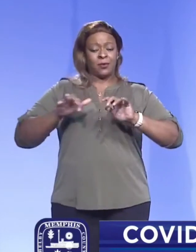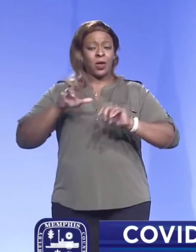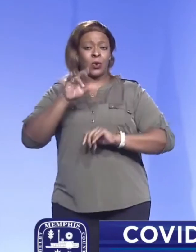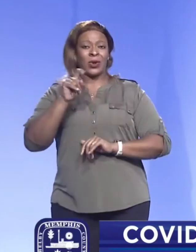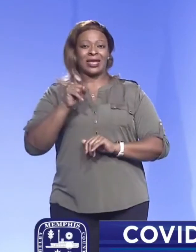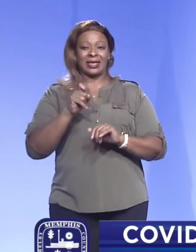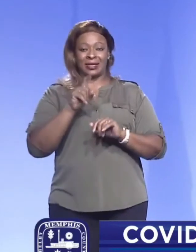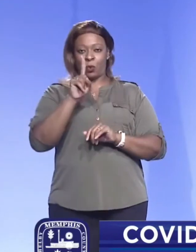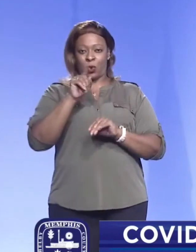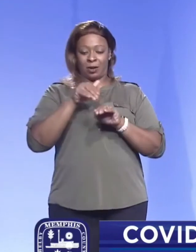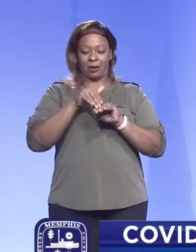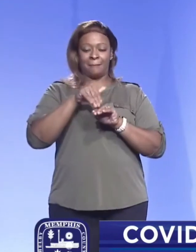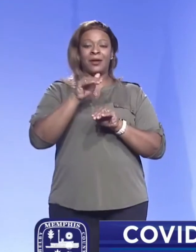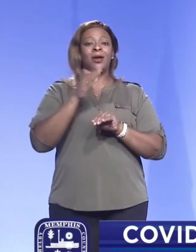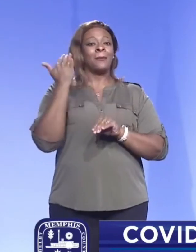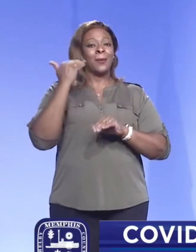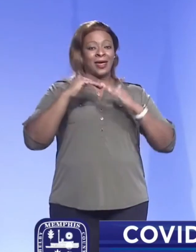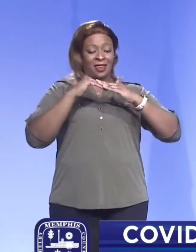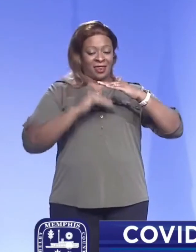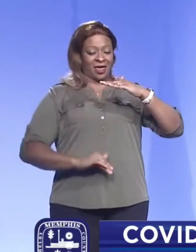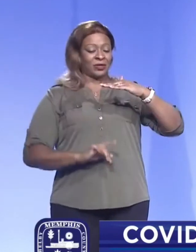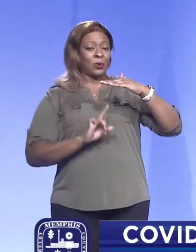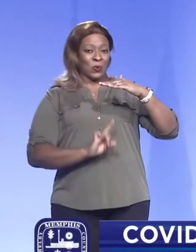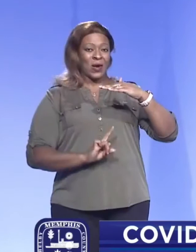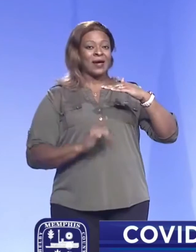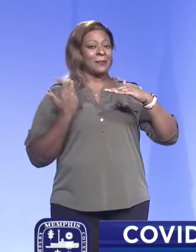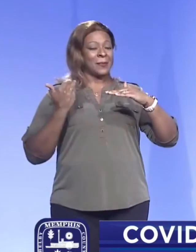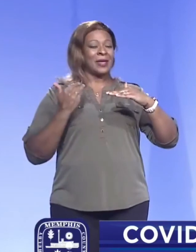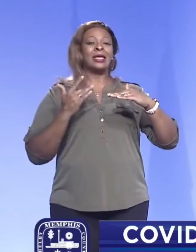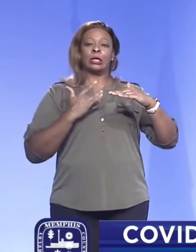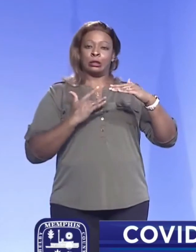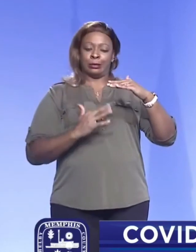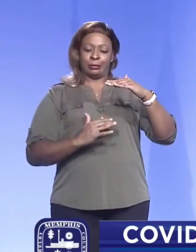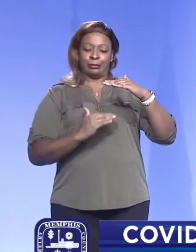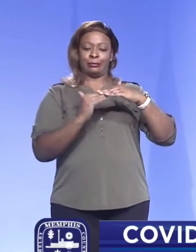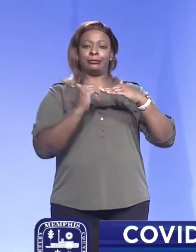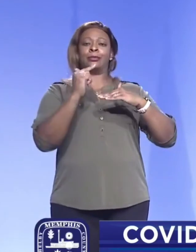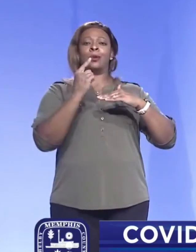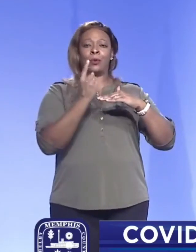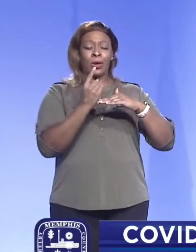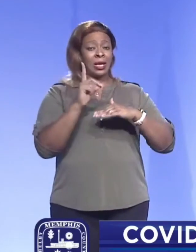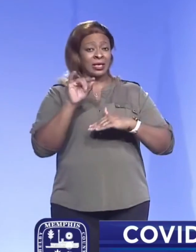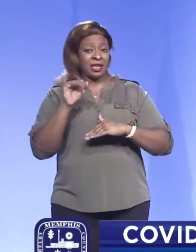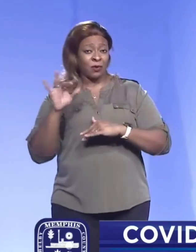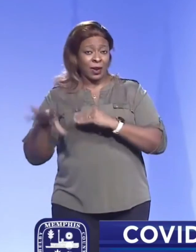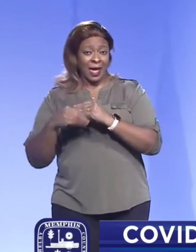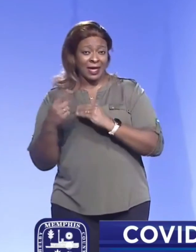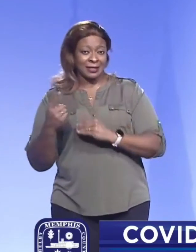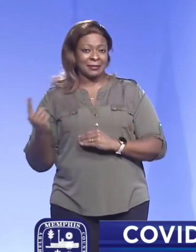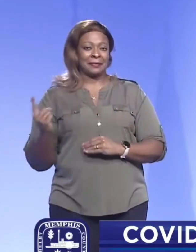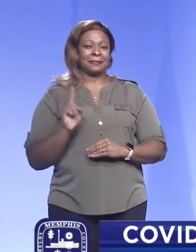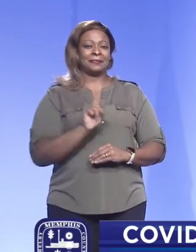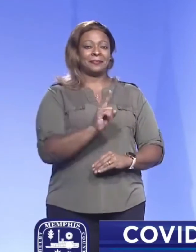above 1. We had gotten below 1, and so that's concerning as well. But I'll see if David wants to add to that.